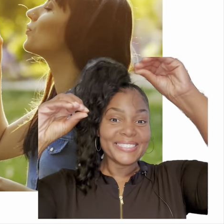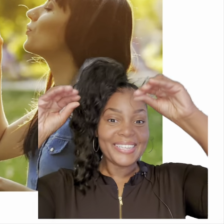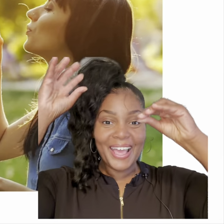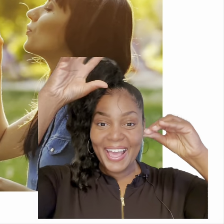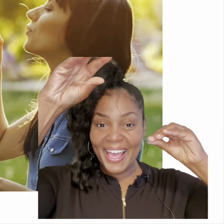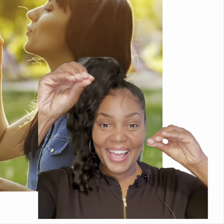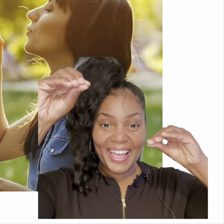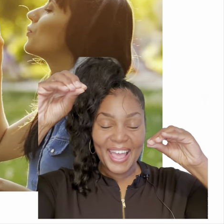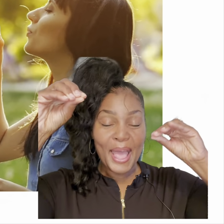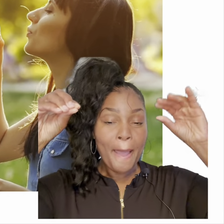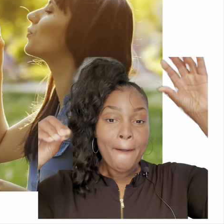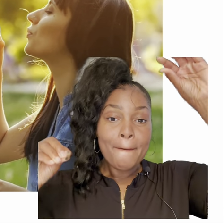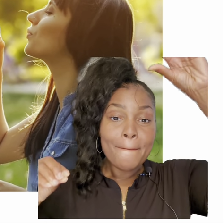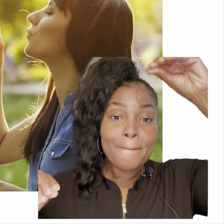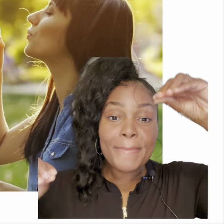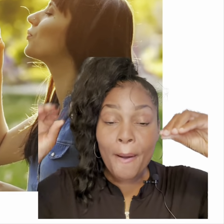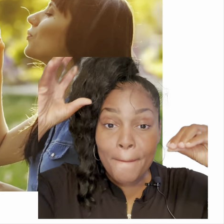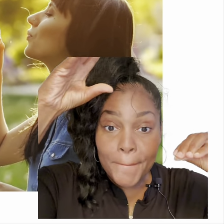Bubbles.